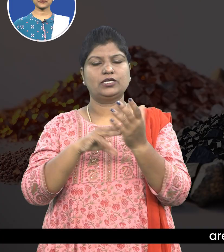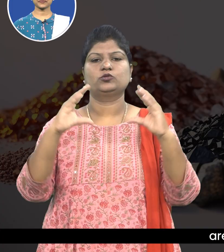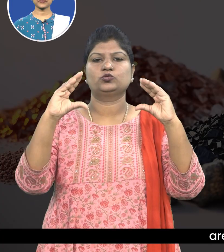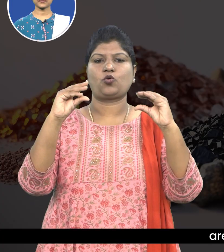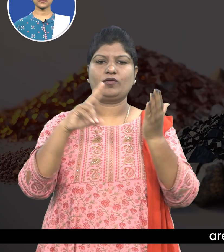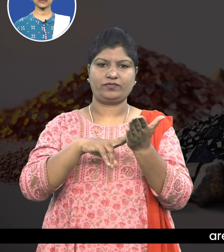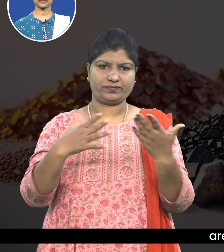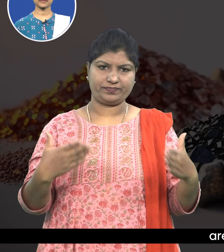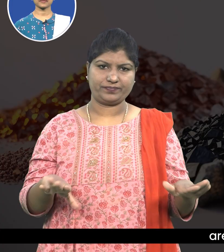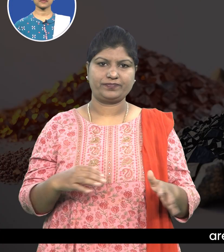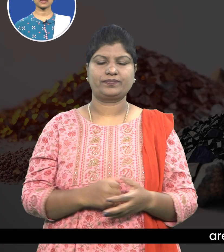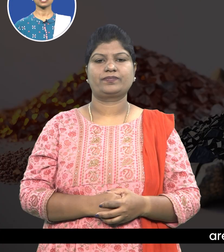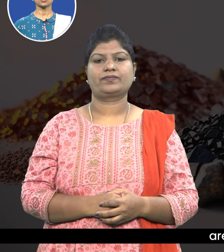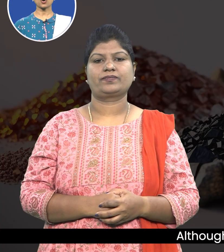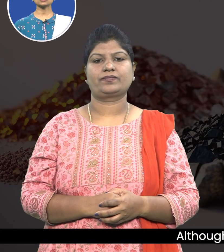nature.